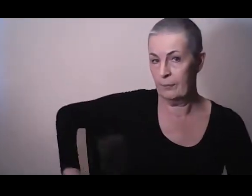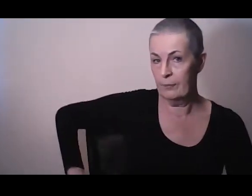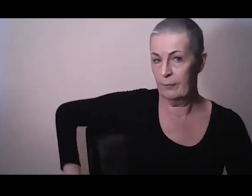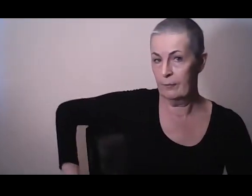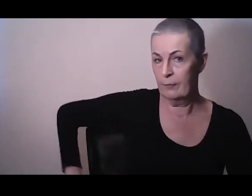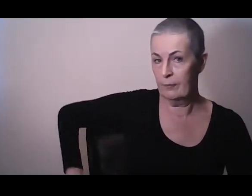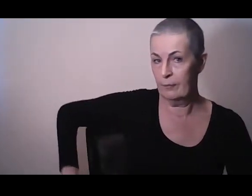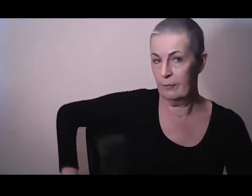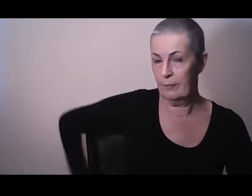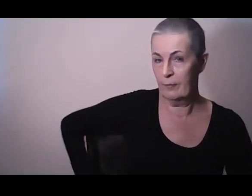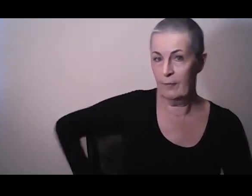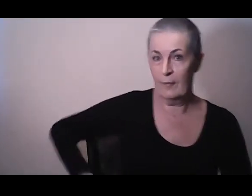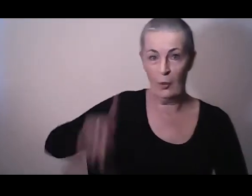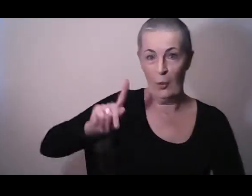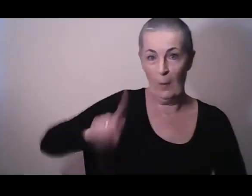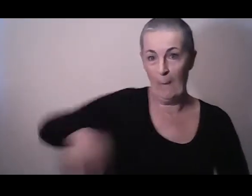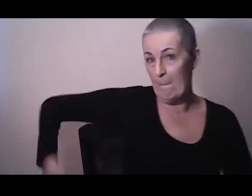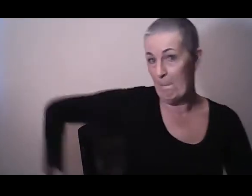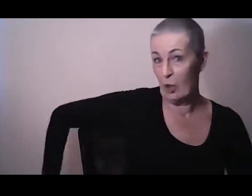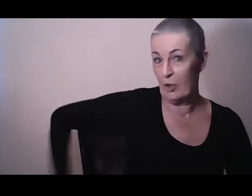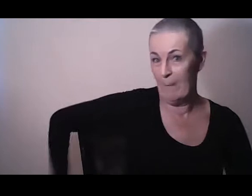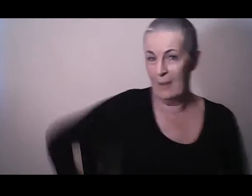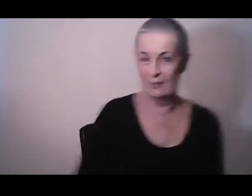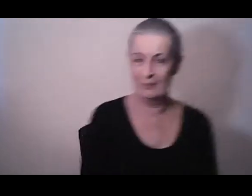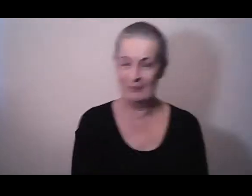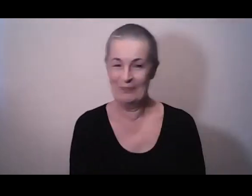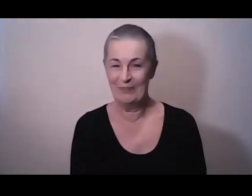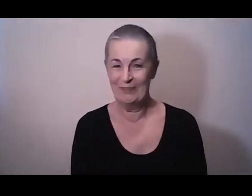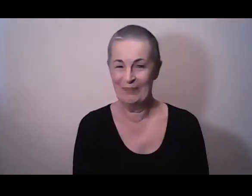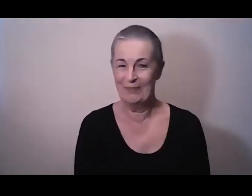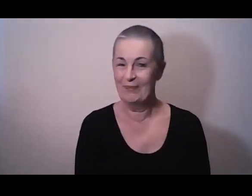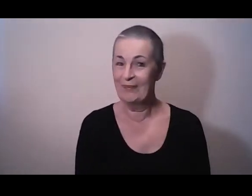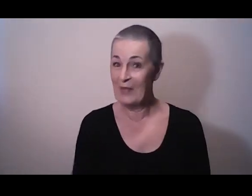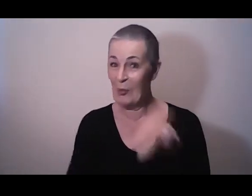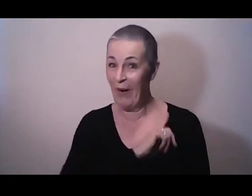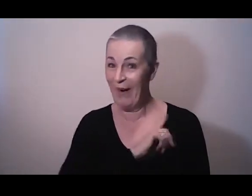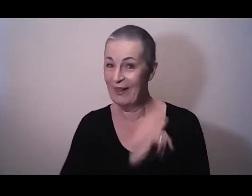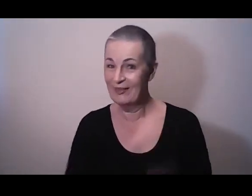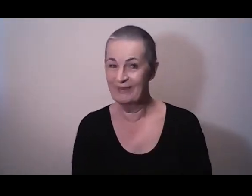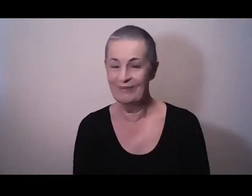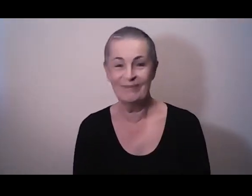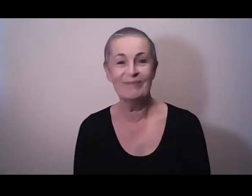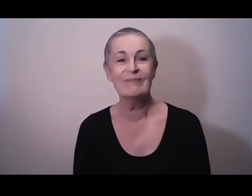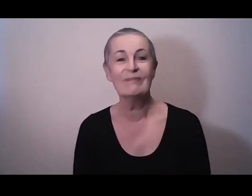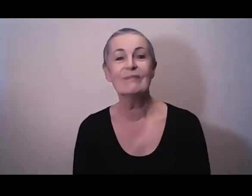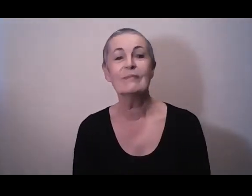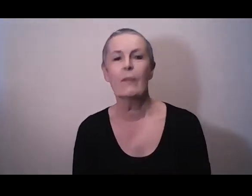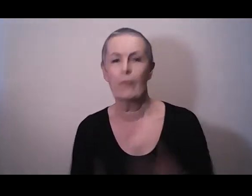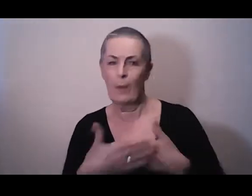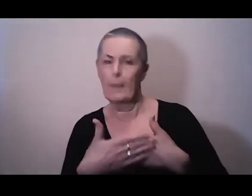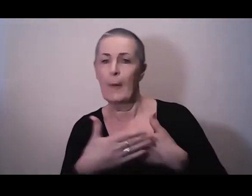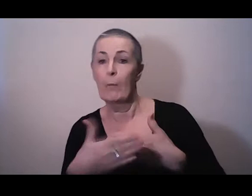your buttock cheek. Okay? So there is a reason for that. So I'll just show you a few more.